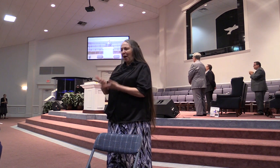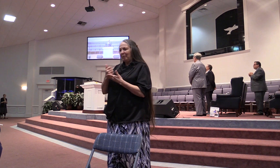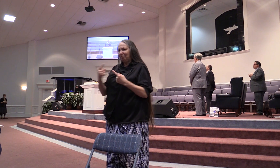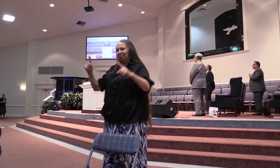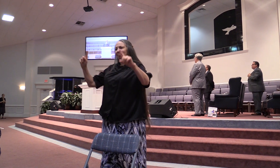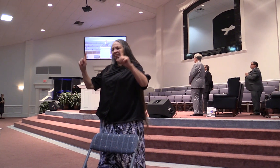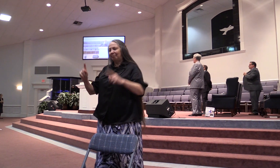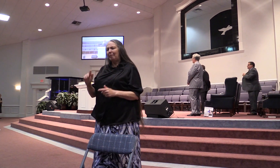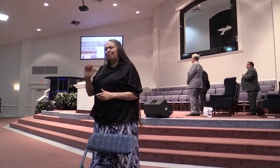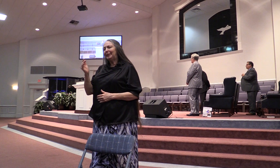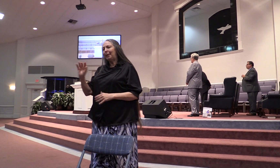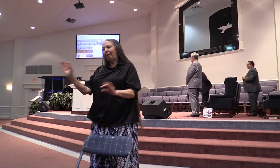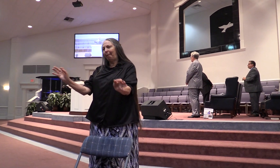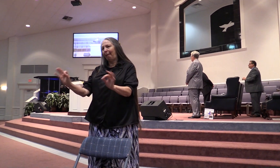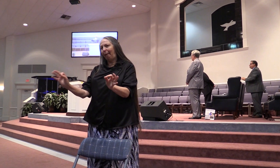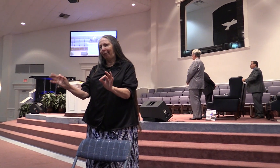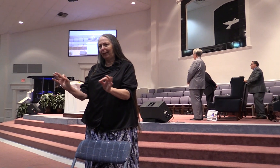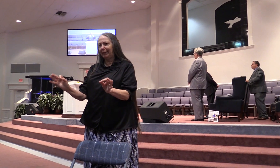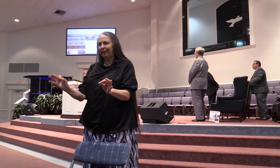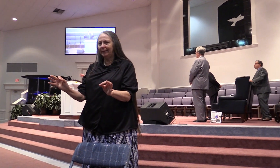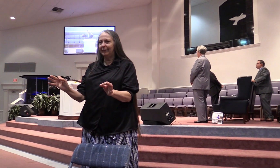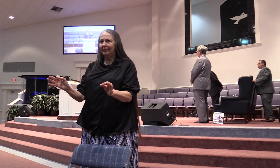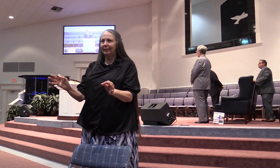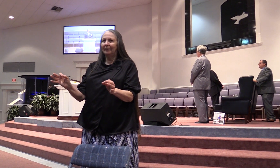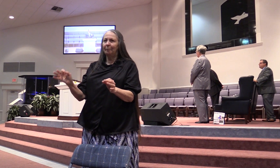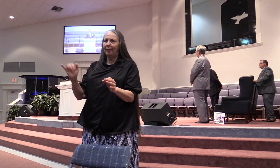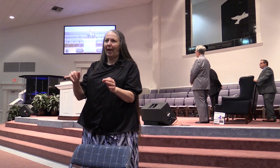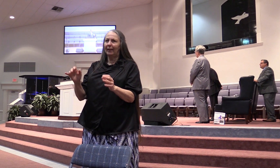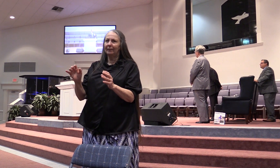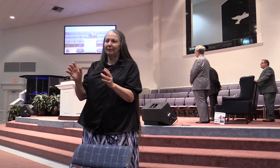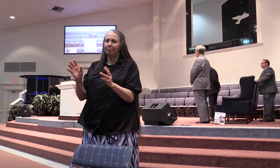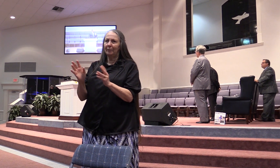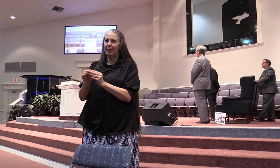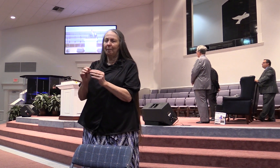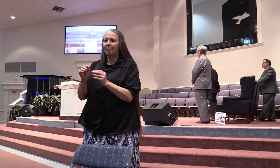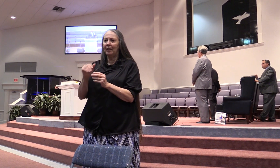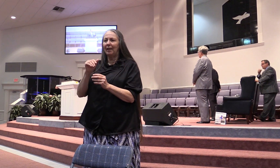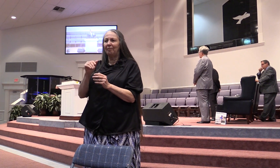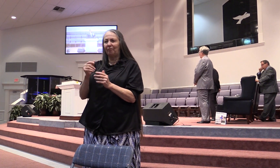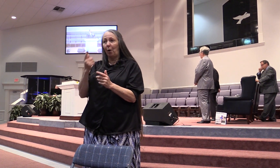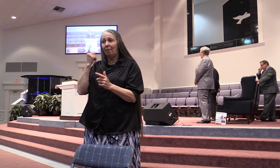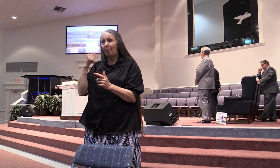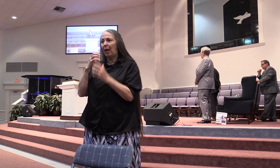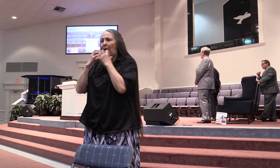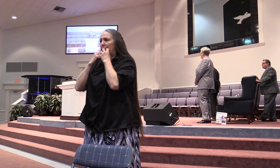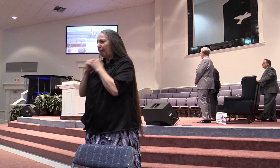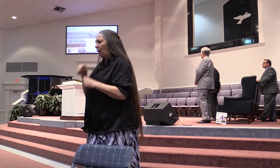It might have seemed insignificant in the overall service that day, but it wasn't insignificant to me.